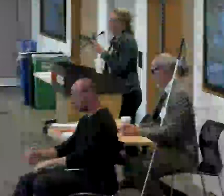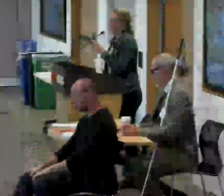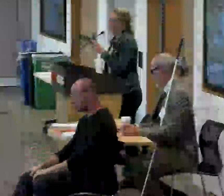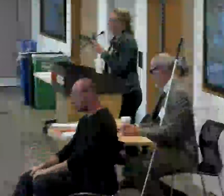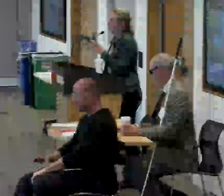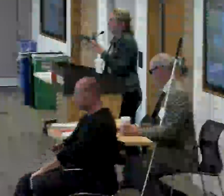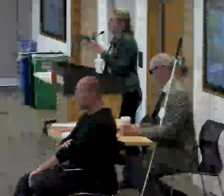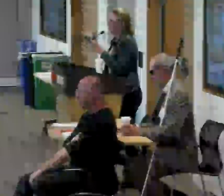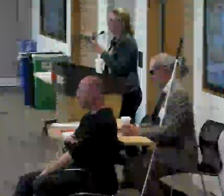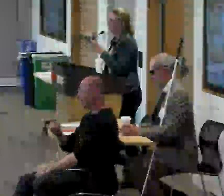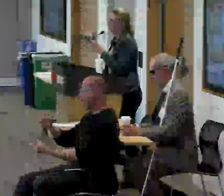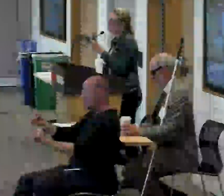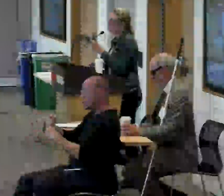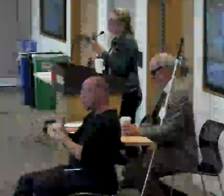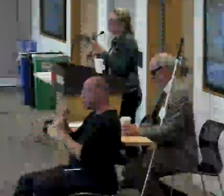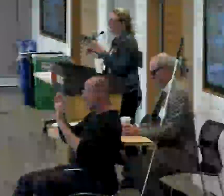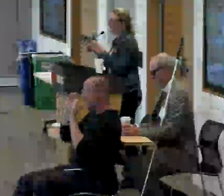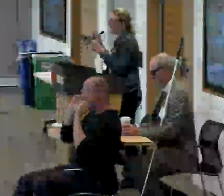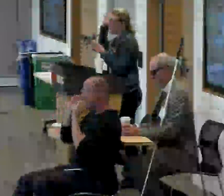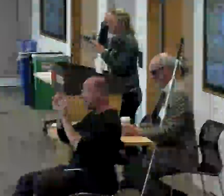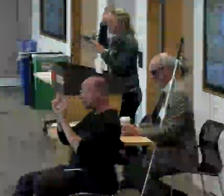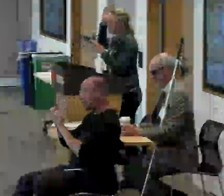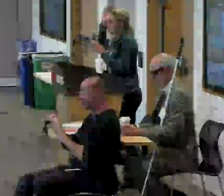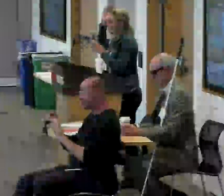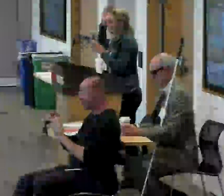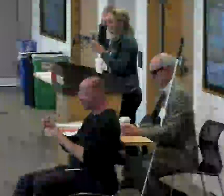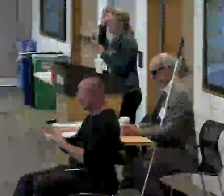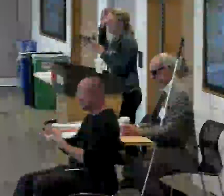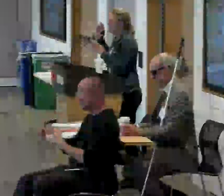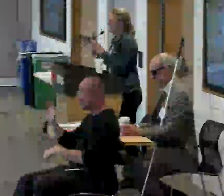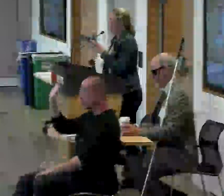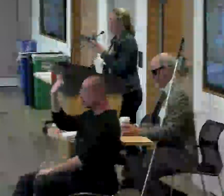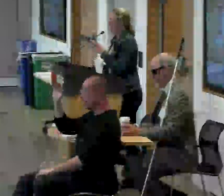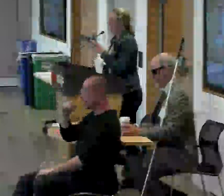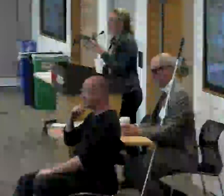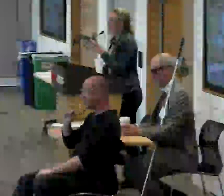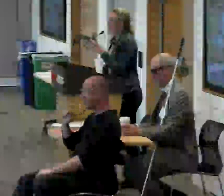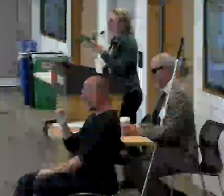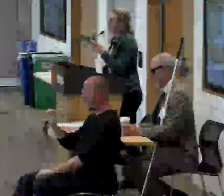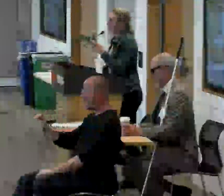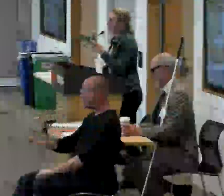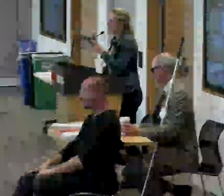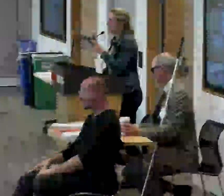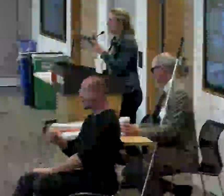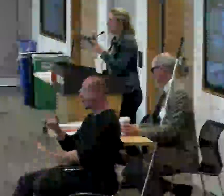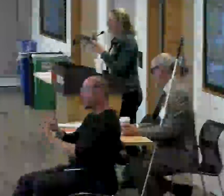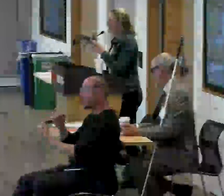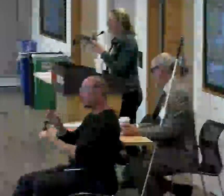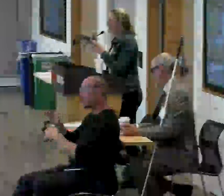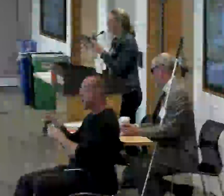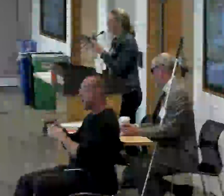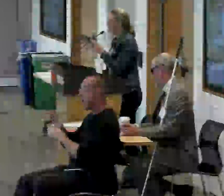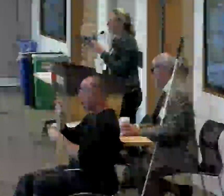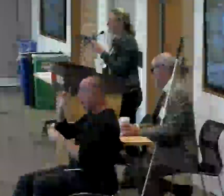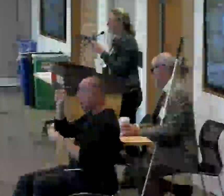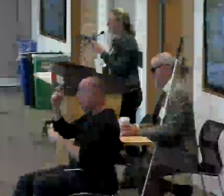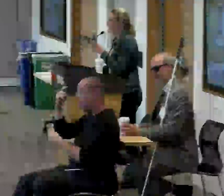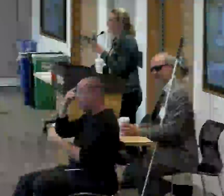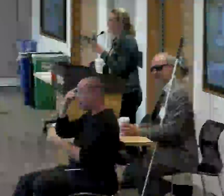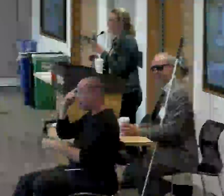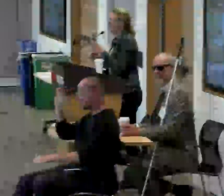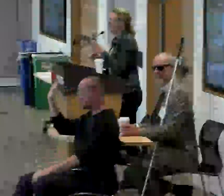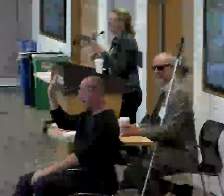an educational institution? If so, raise your hand and say aye. Are you here from a local government? If so, raise your hand and say